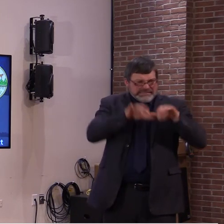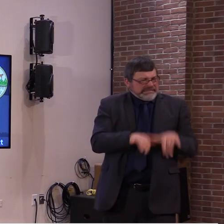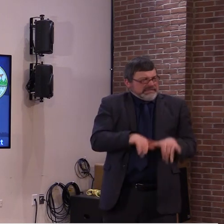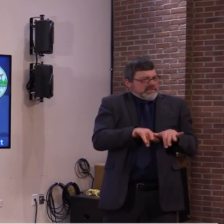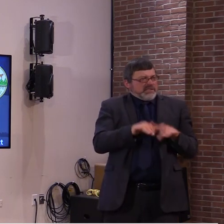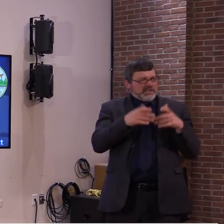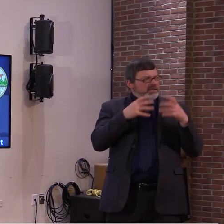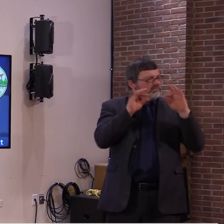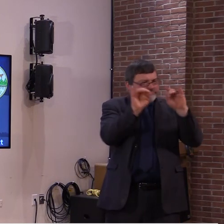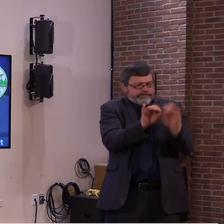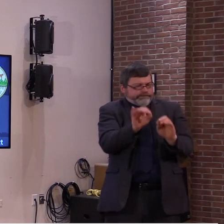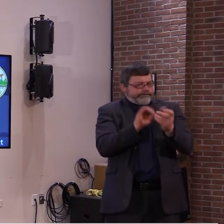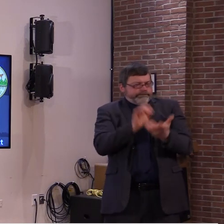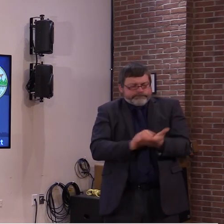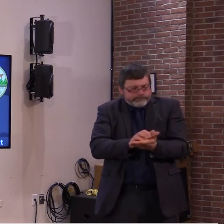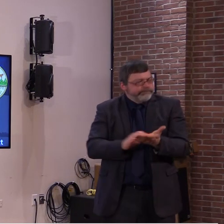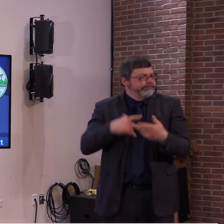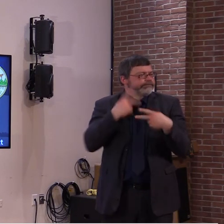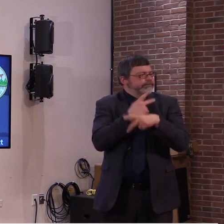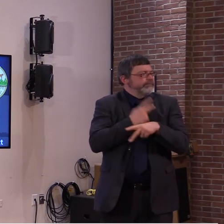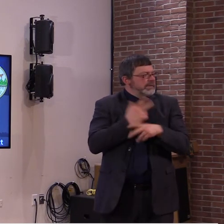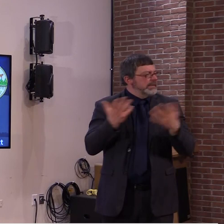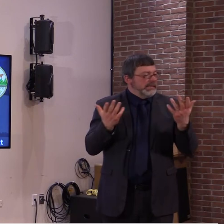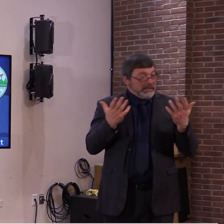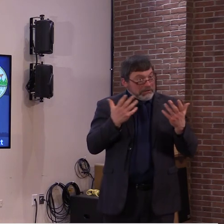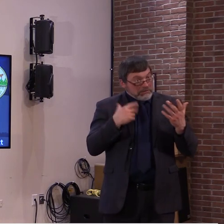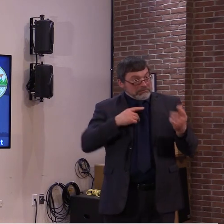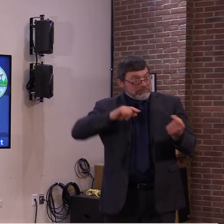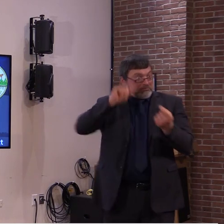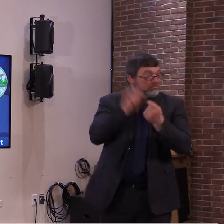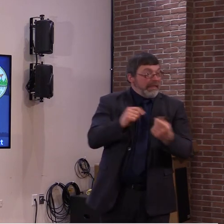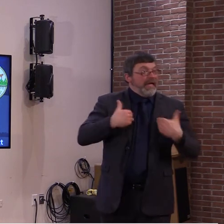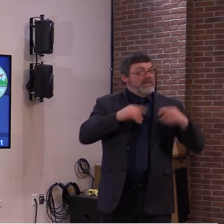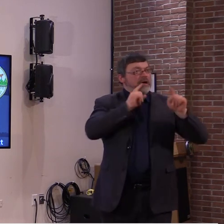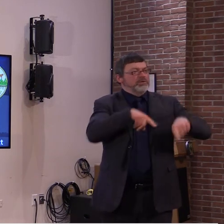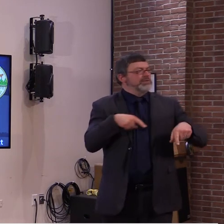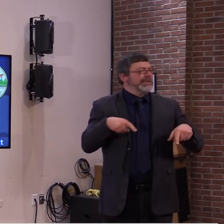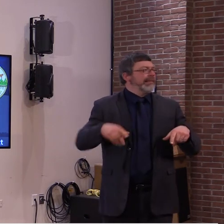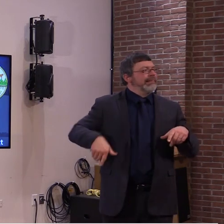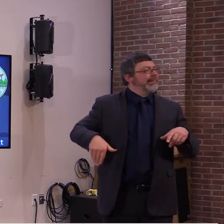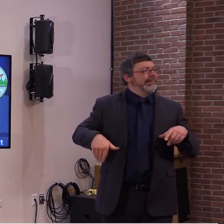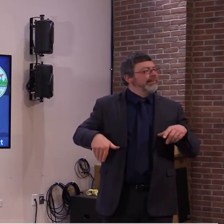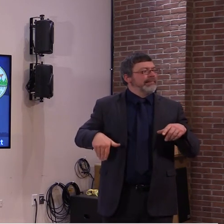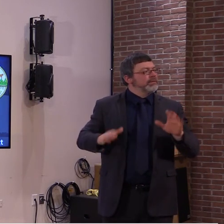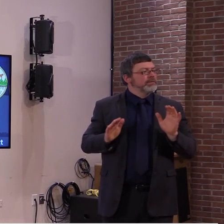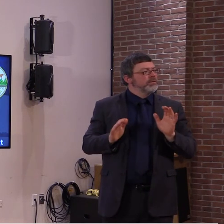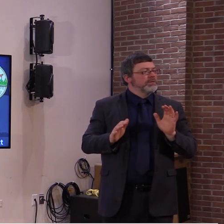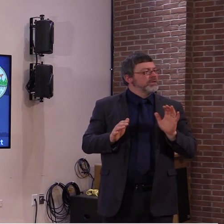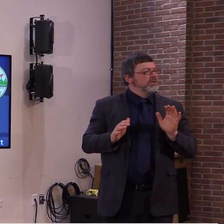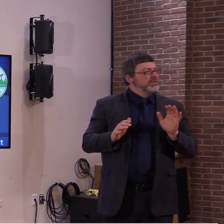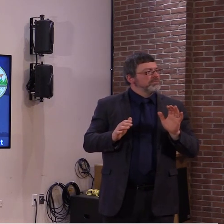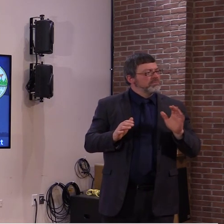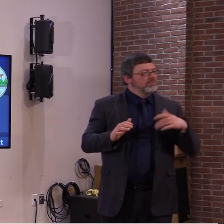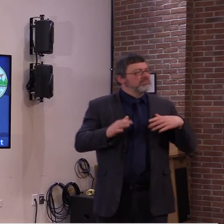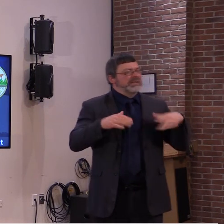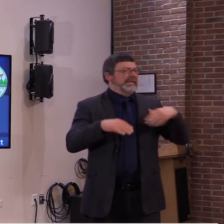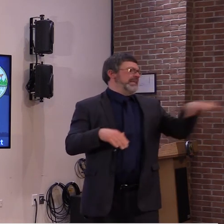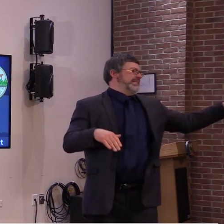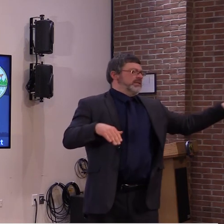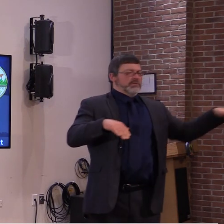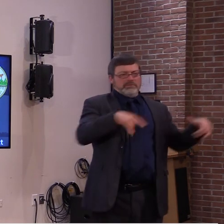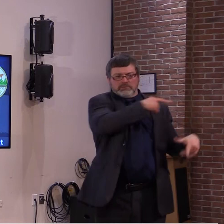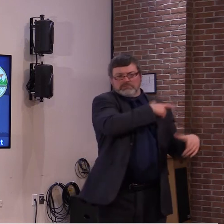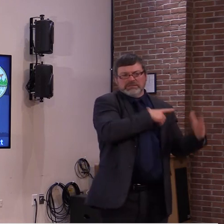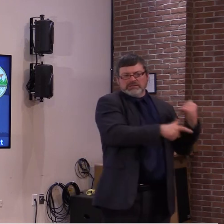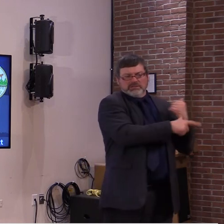so I'm happy to do that and follow up. Okay, you can throw that over. And also, there was a question of whether the